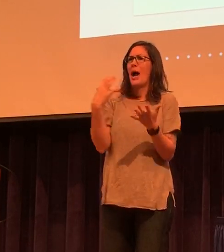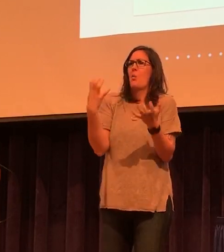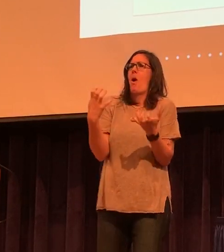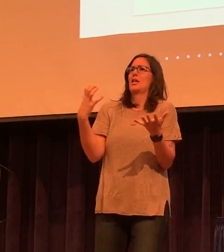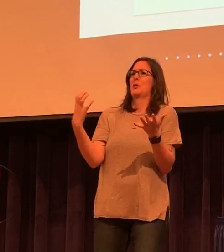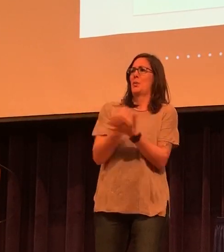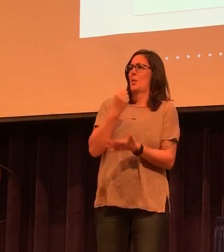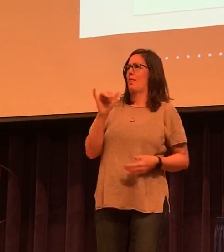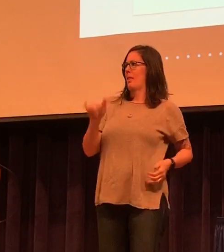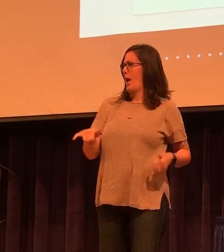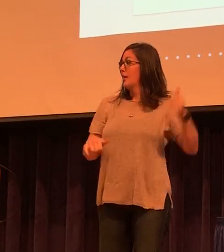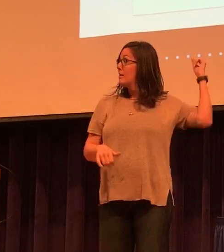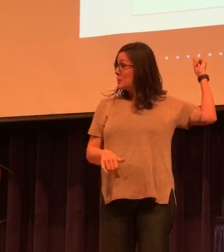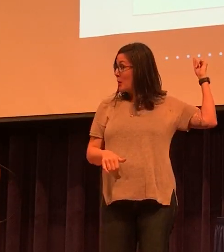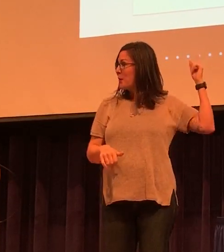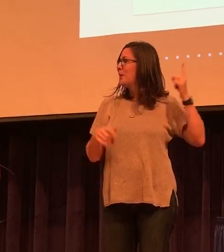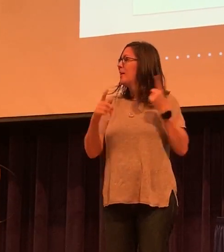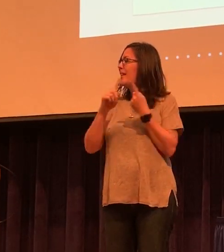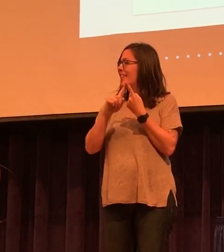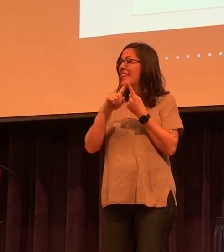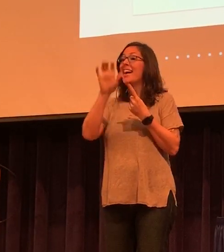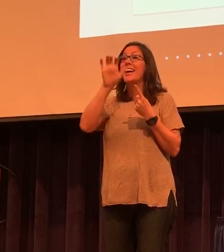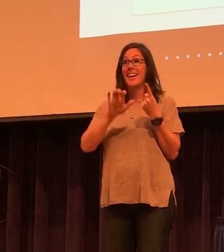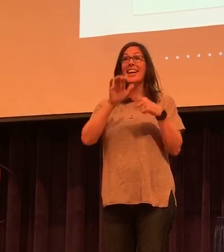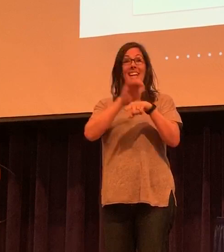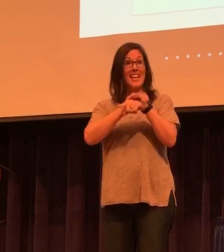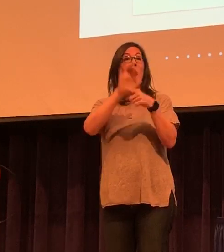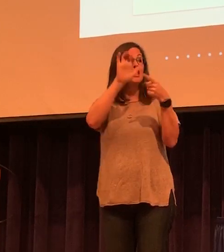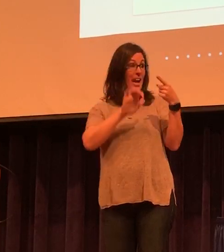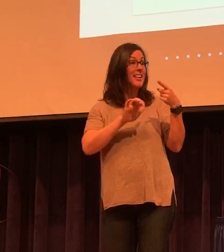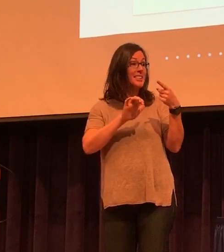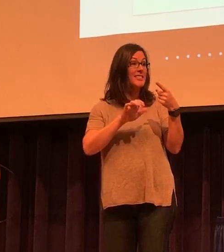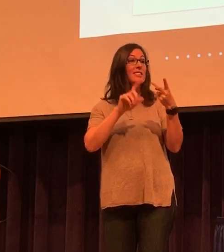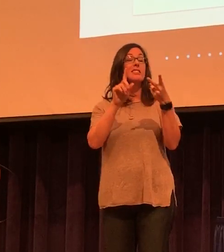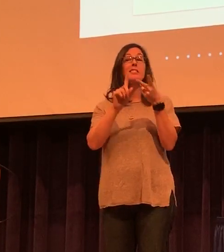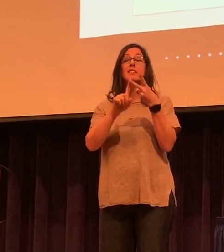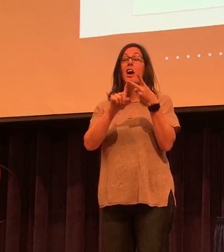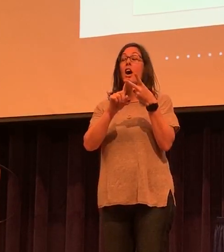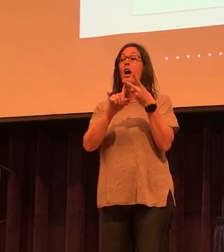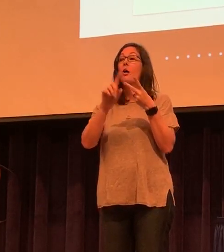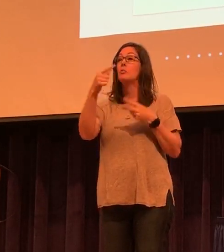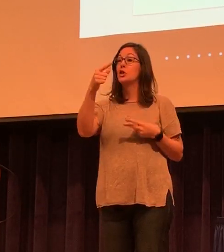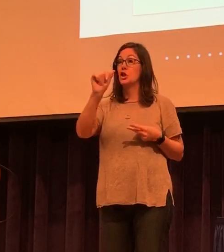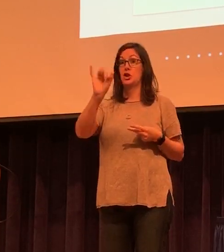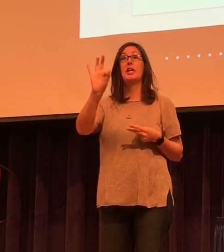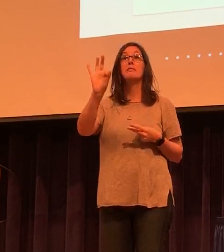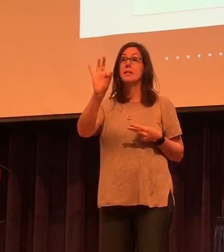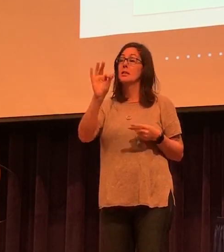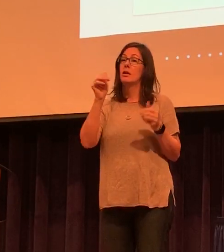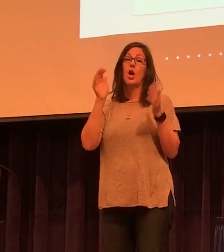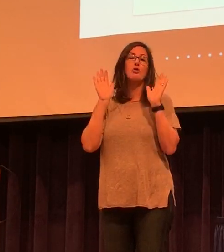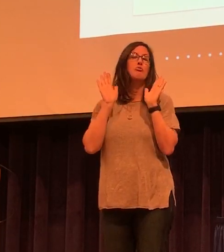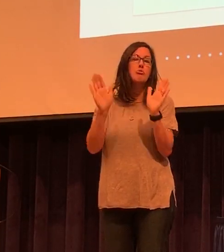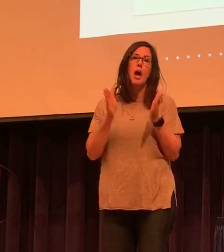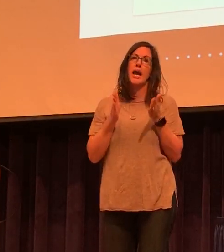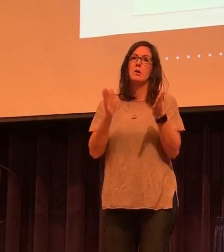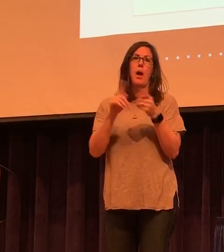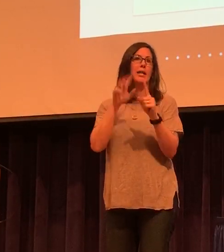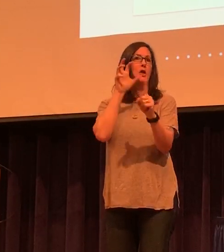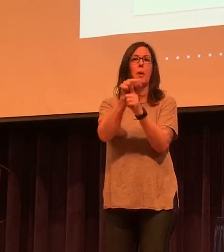multiple modes, and I wanted to capitalize on as many modes as possible. So what you saw in the survey was text,